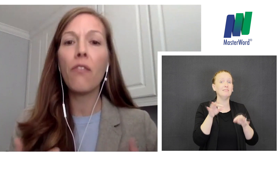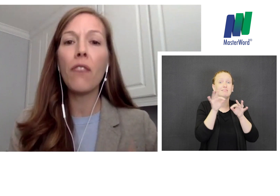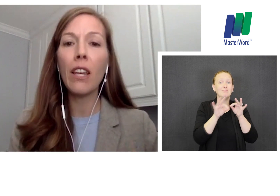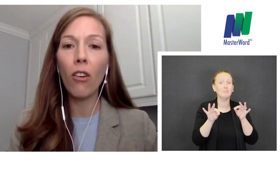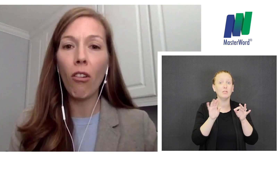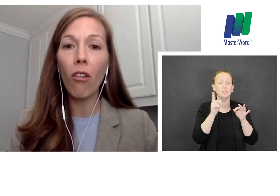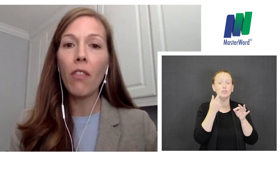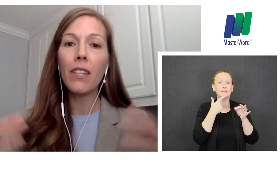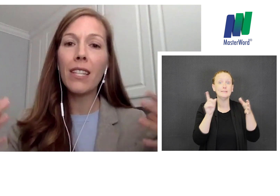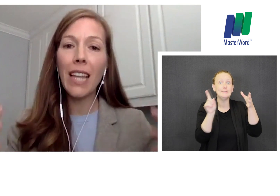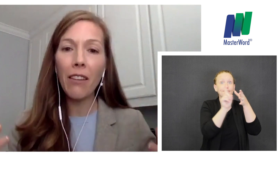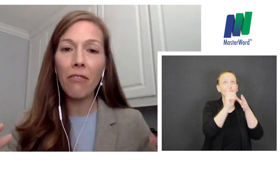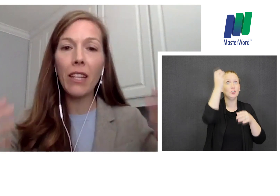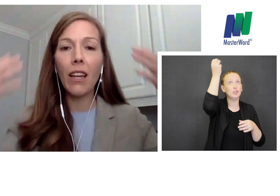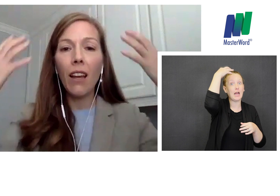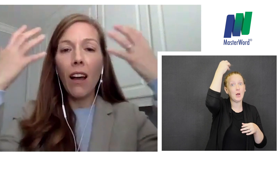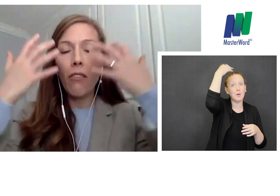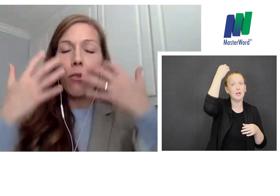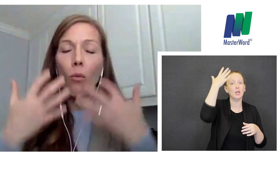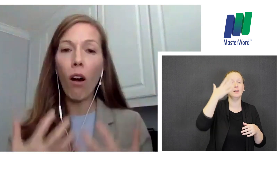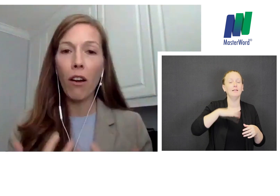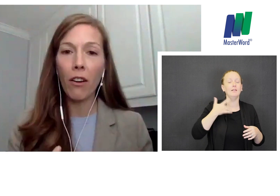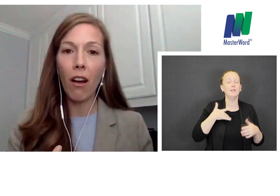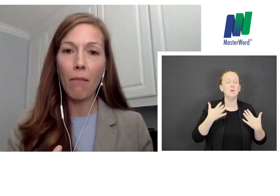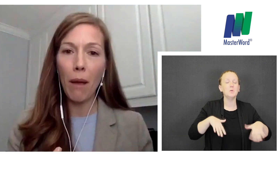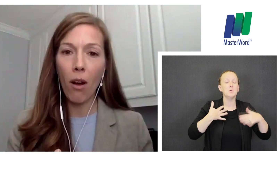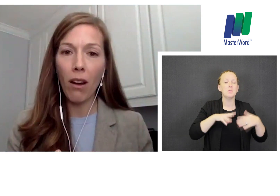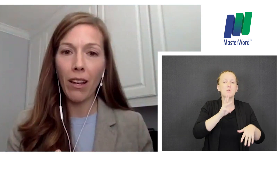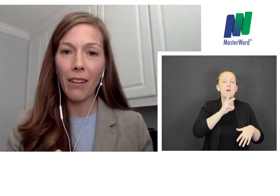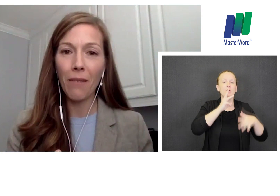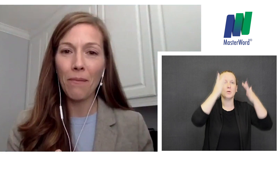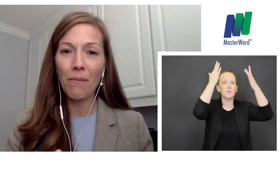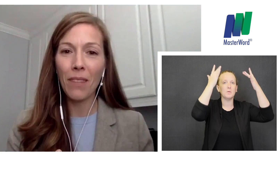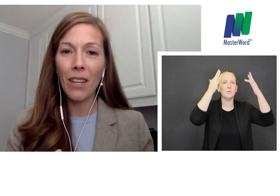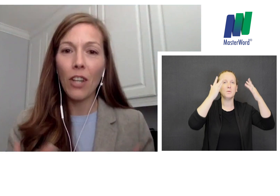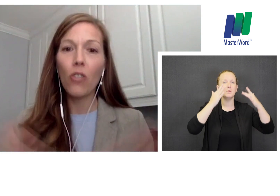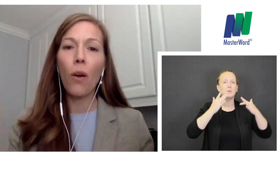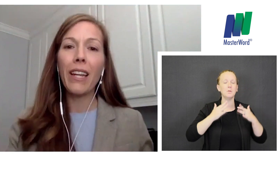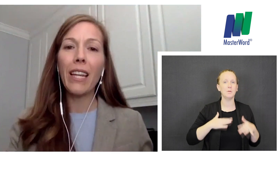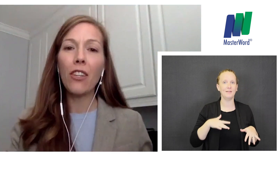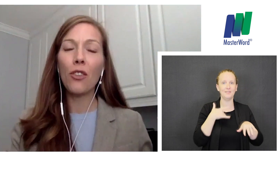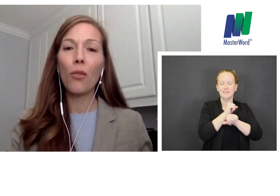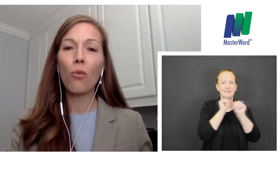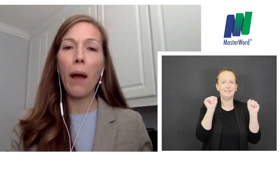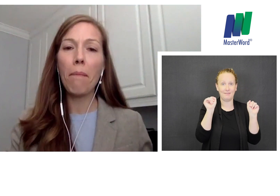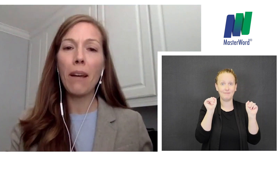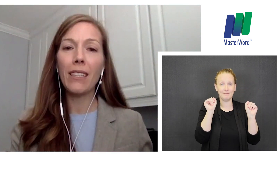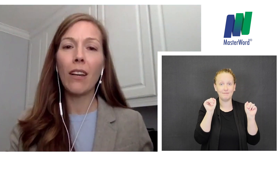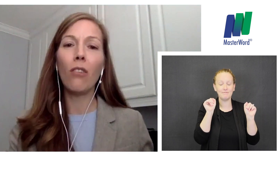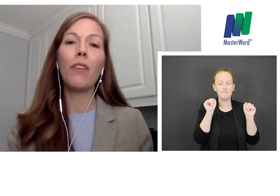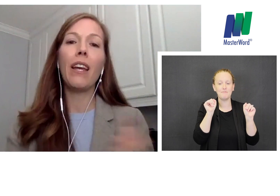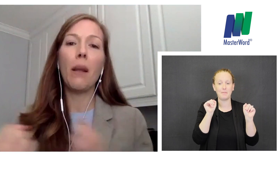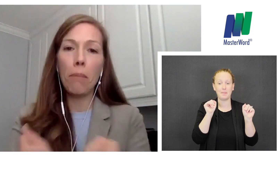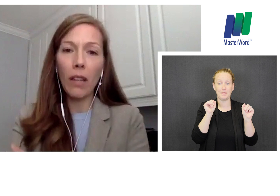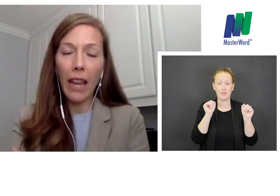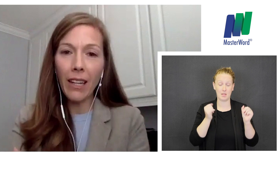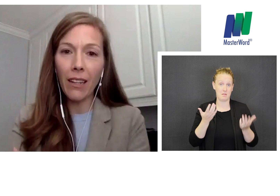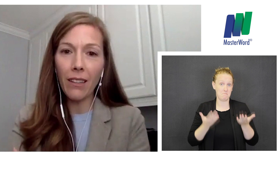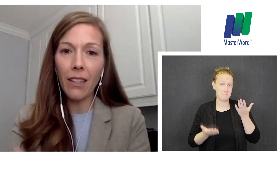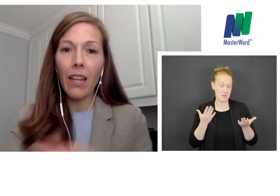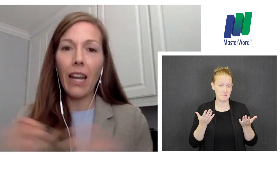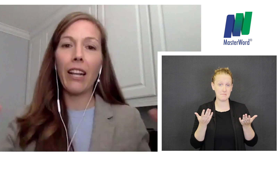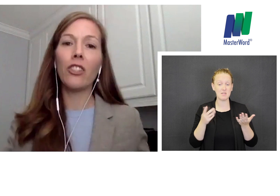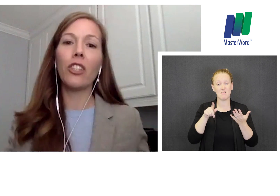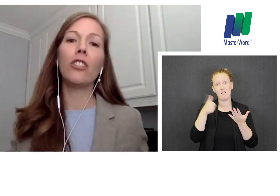just feel the safety of the water on my body? Do I need to wrap myself in a